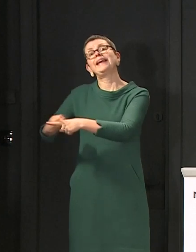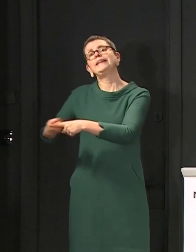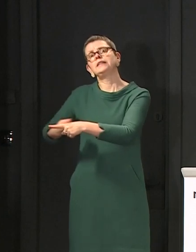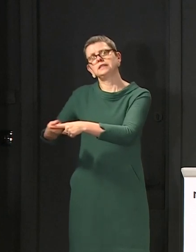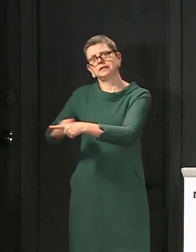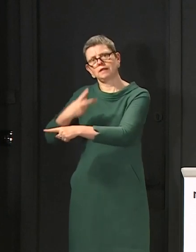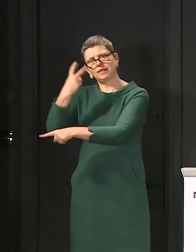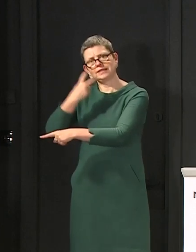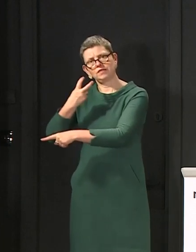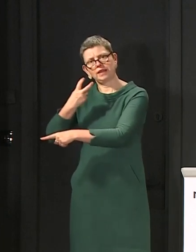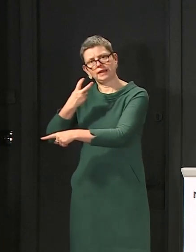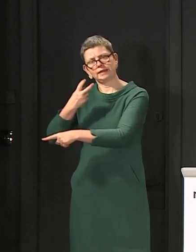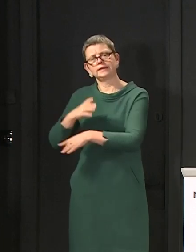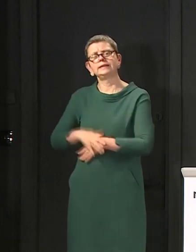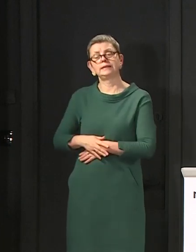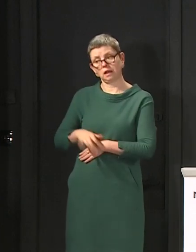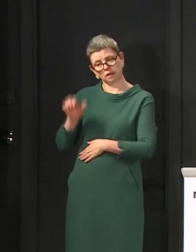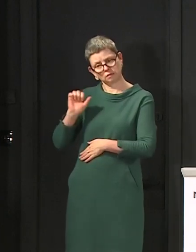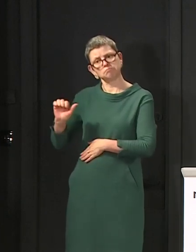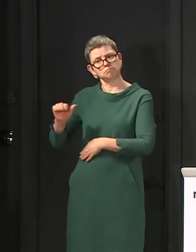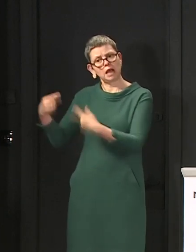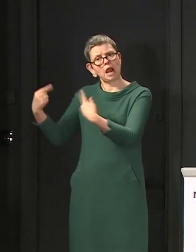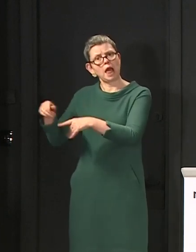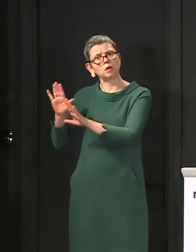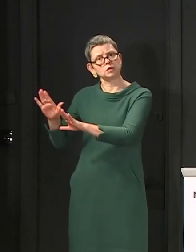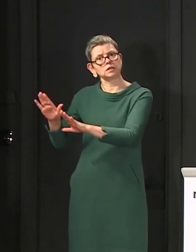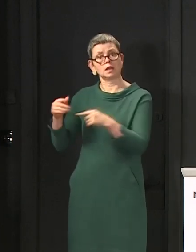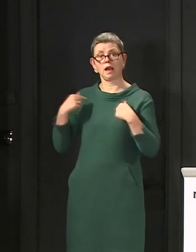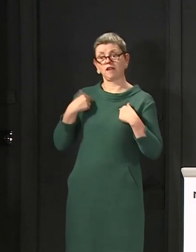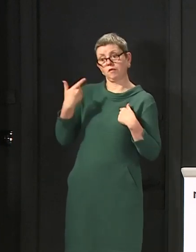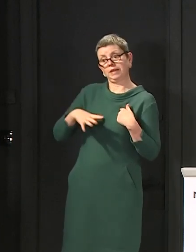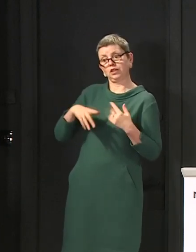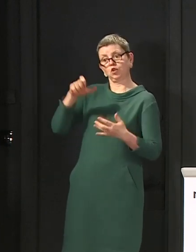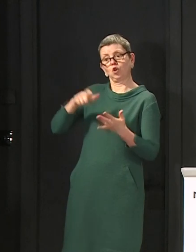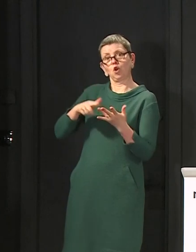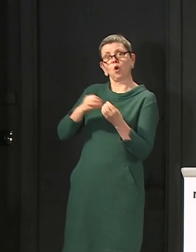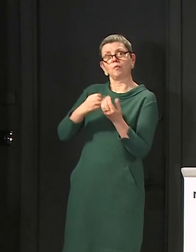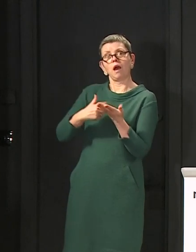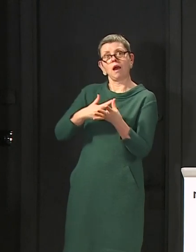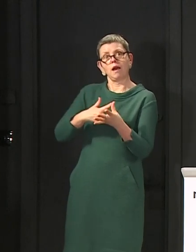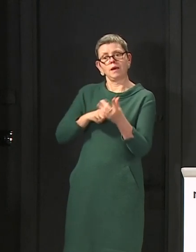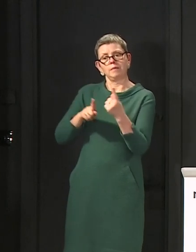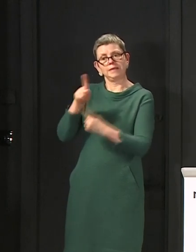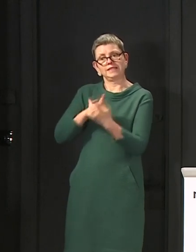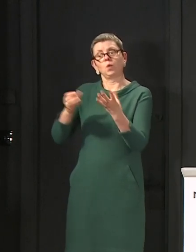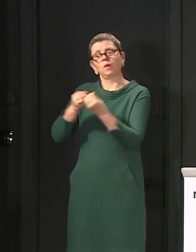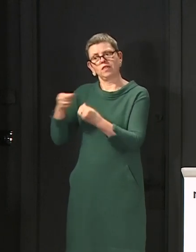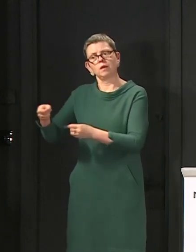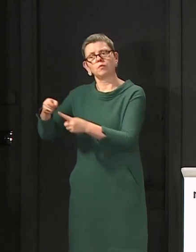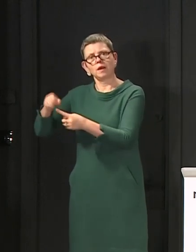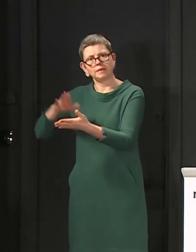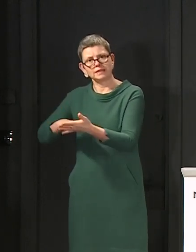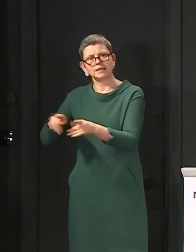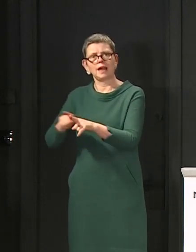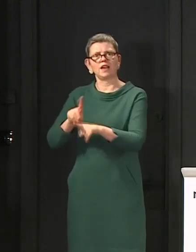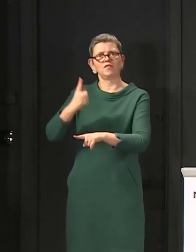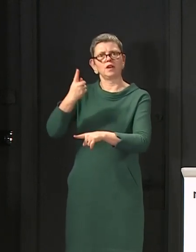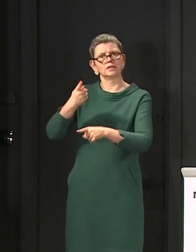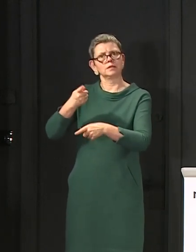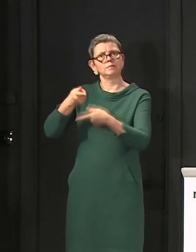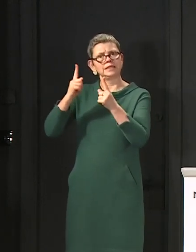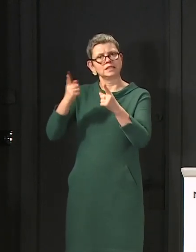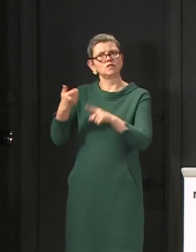do so. I have just come from a COBRA meeting with the Prime Minister and the First Ministers of Wales and Northern Ireland. Now, it's important to say that I don't